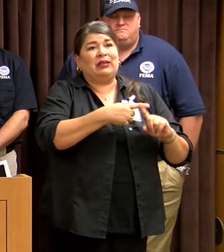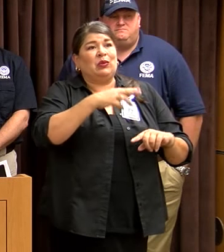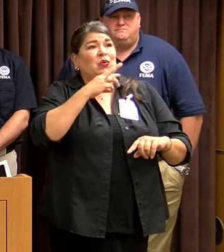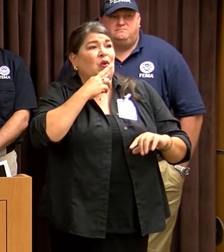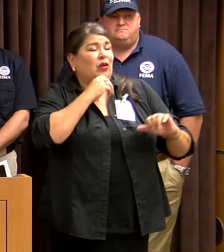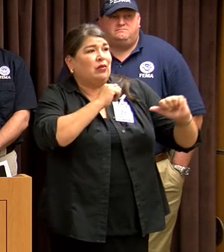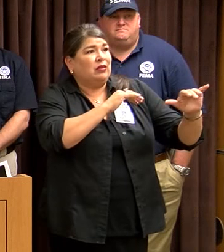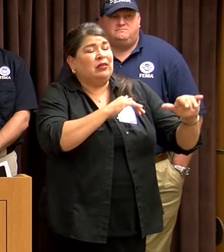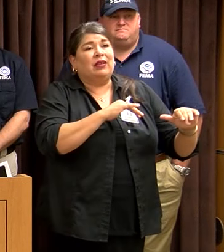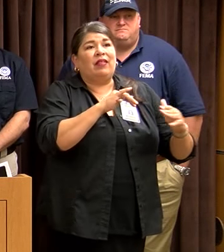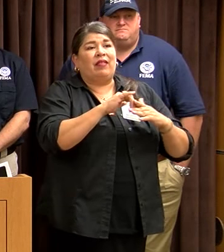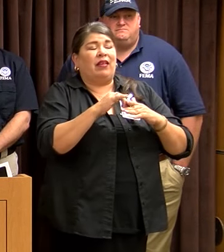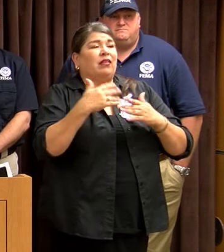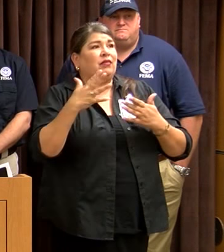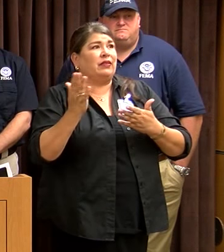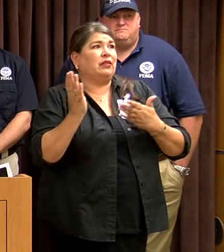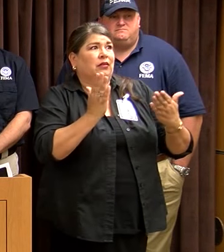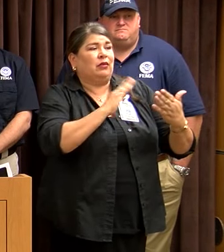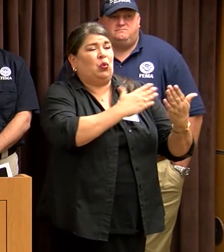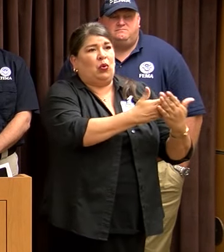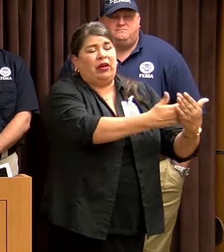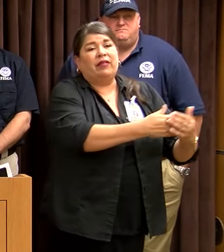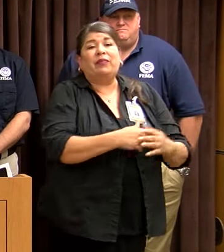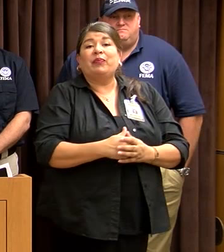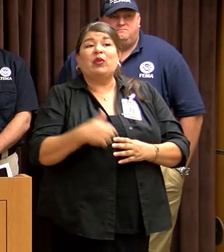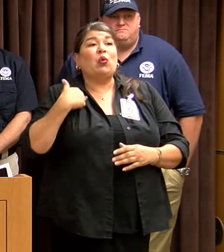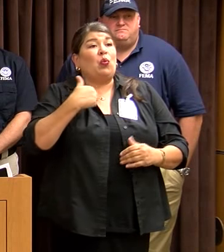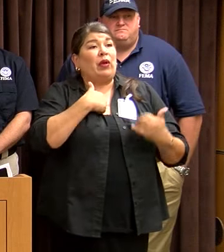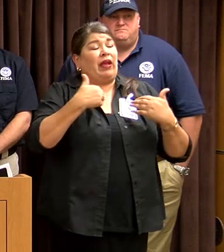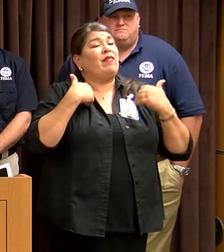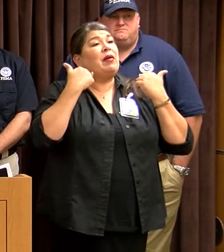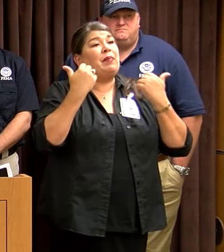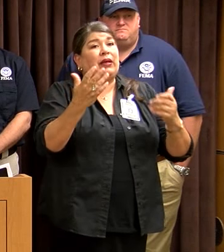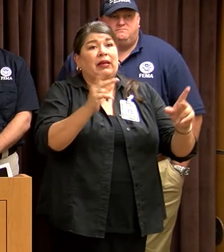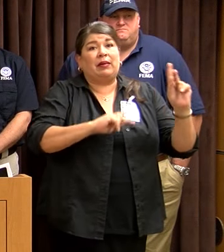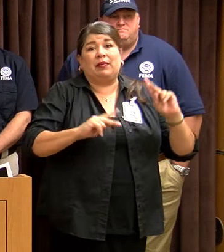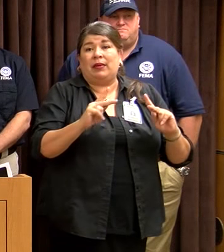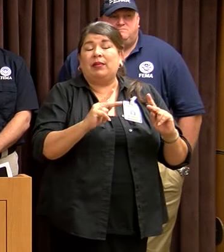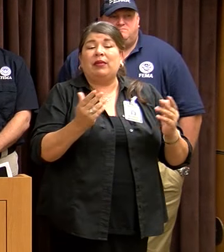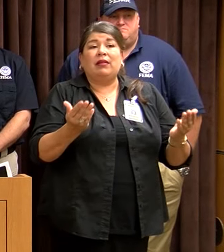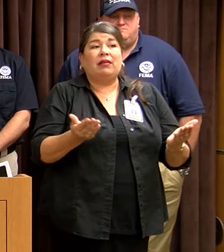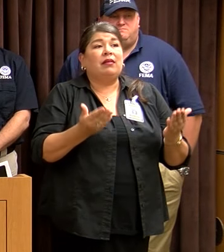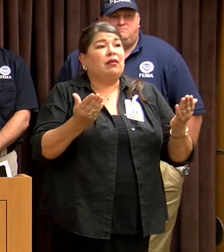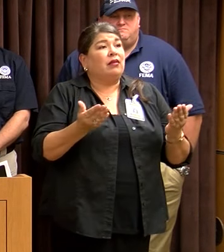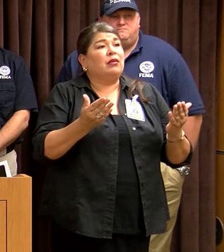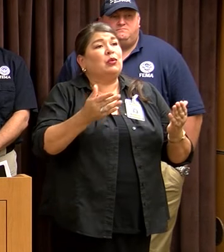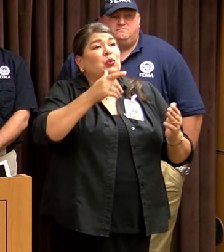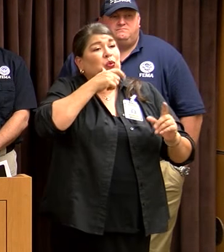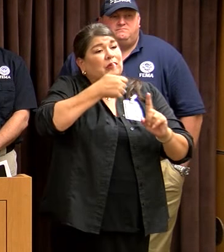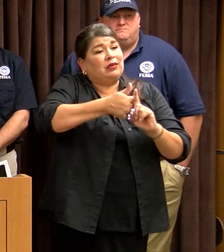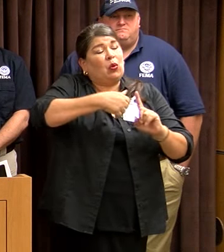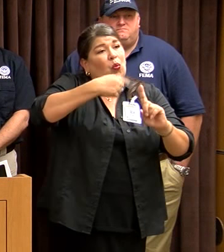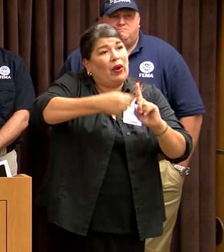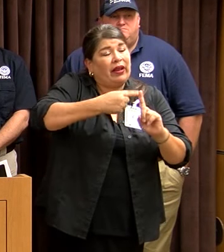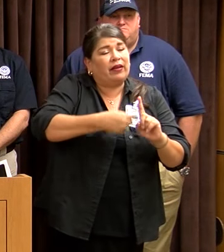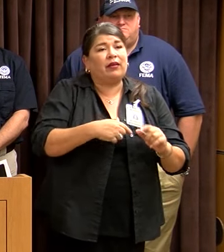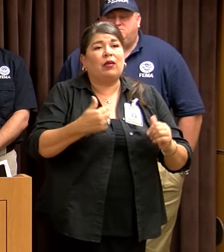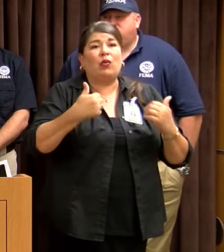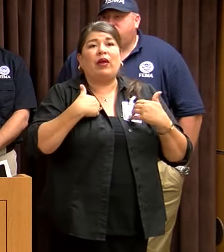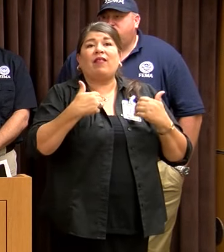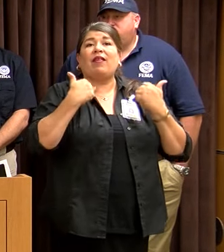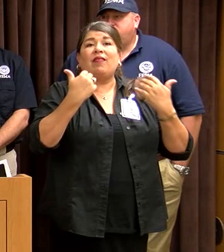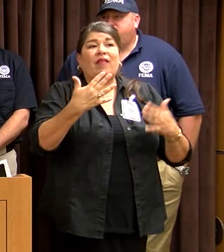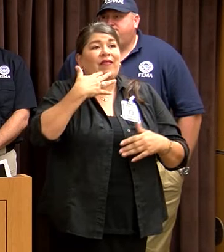and all of that have come. We have a lot of folks up here that are renters, a lot of elderly